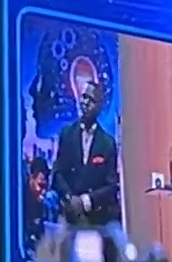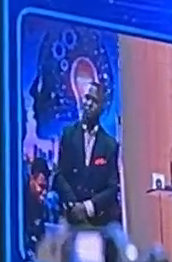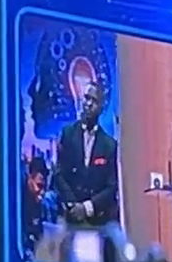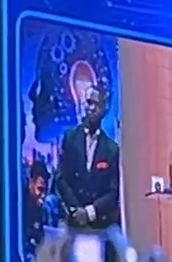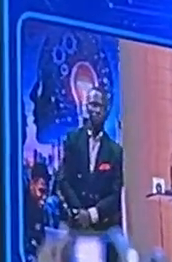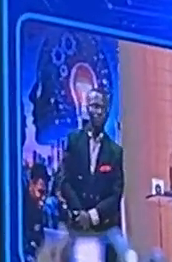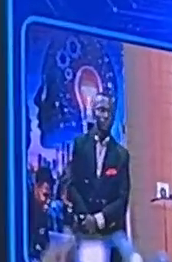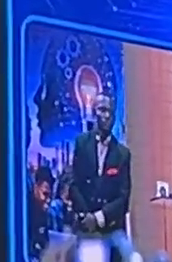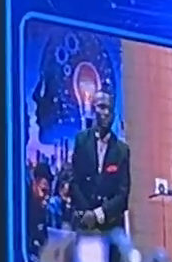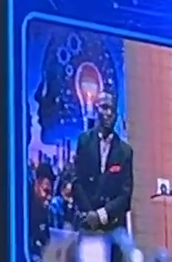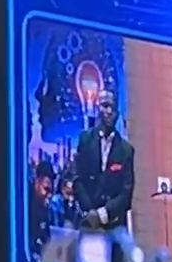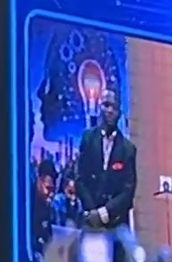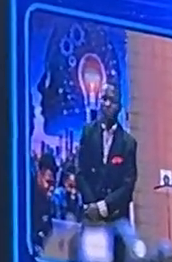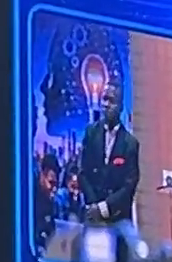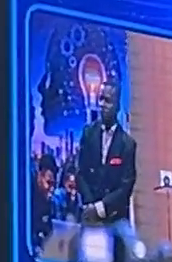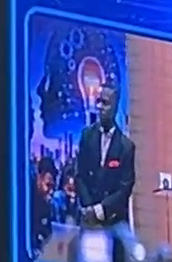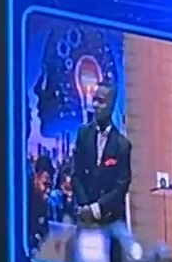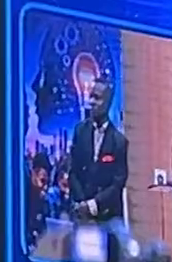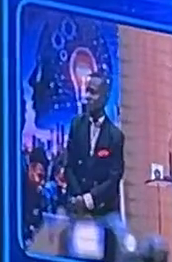this boy right now.